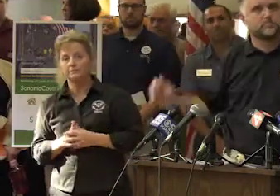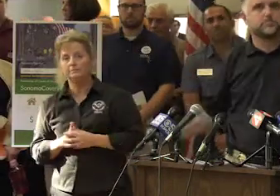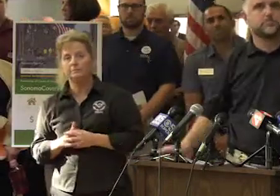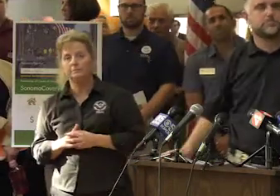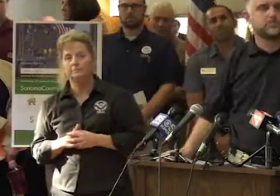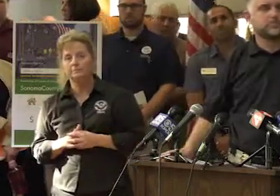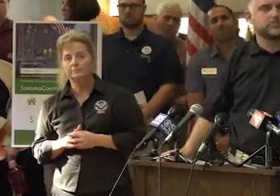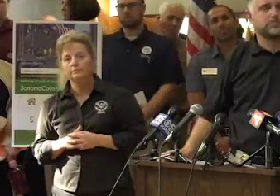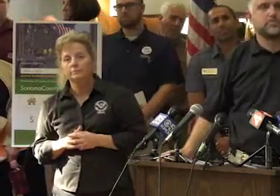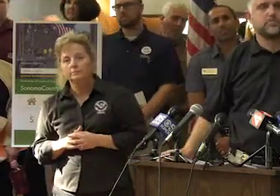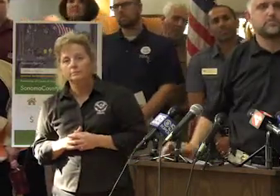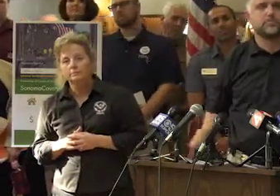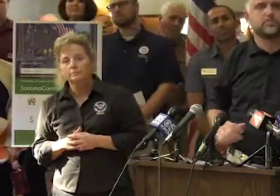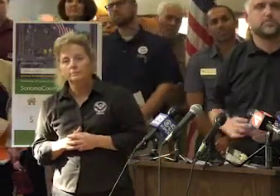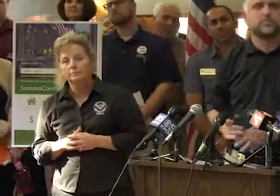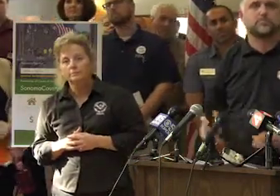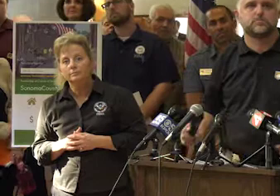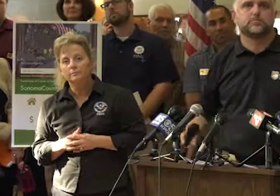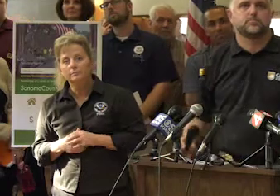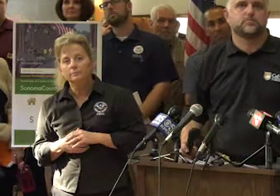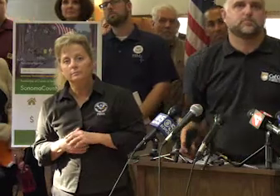ahead.